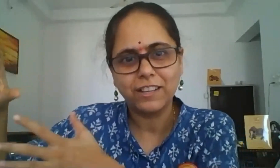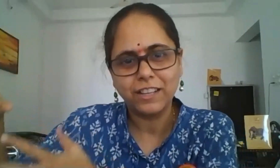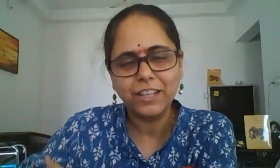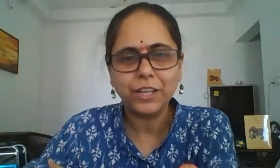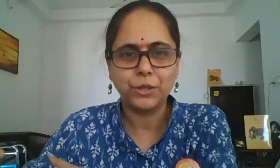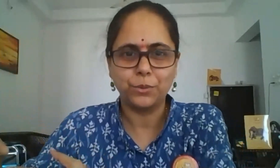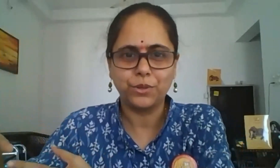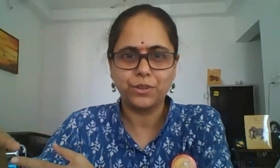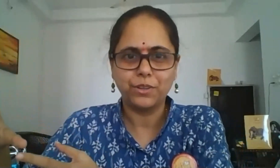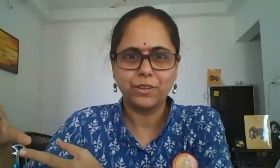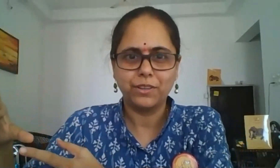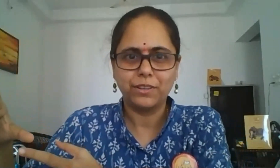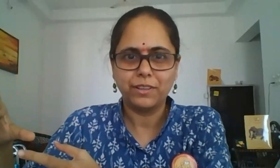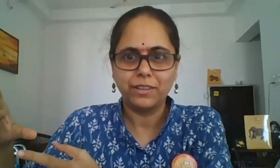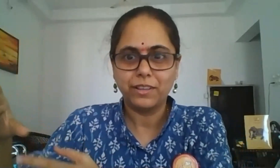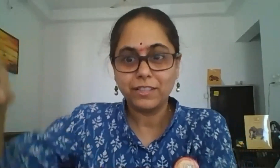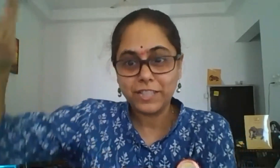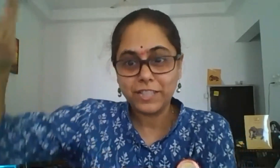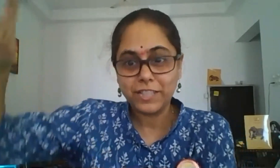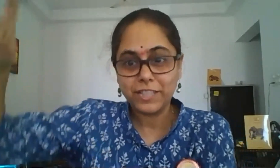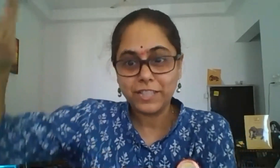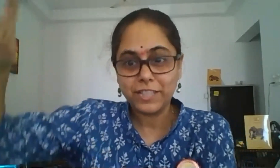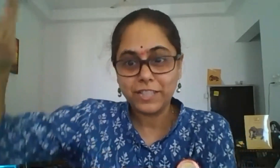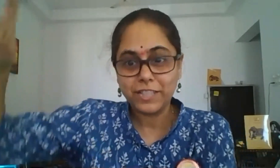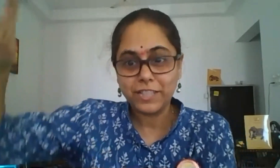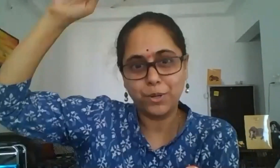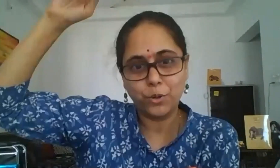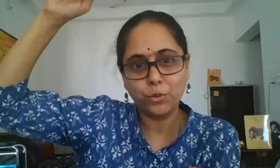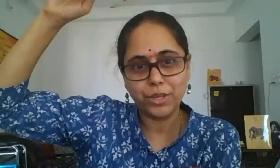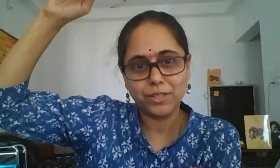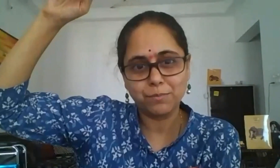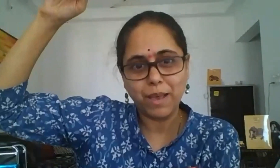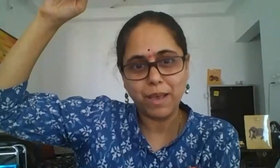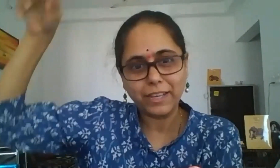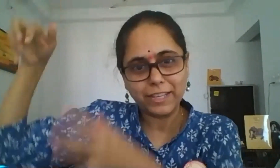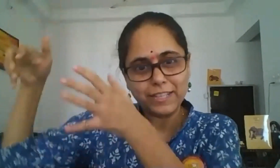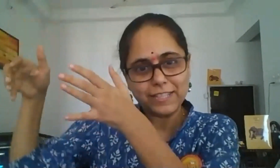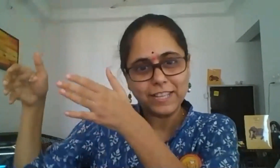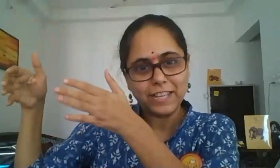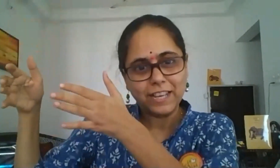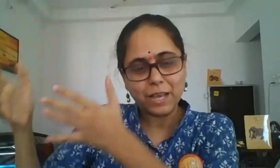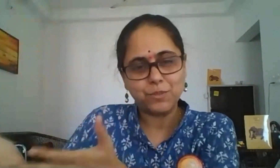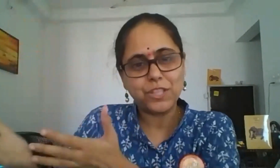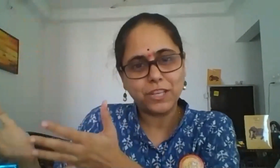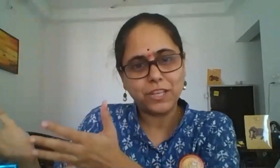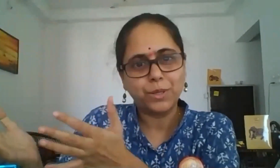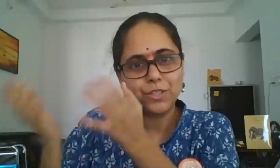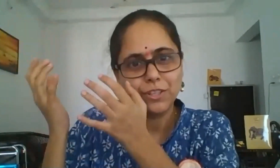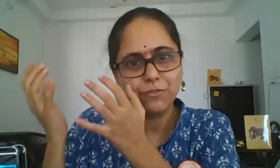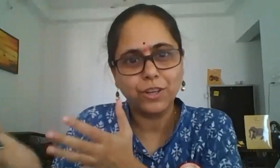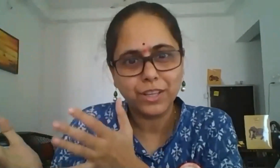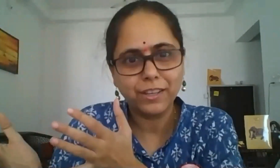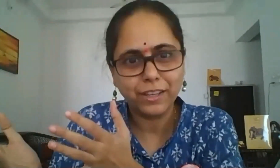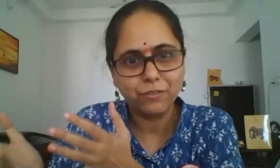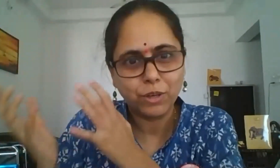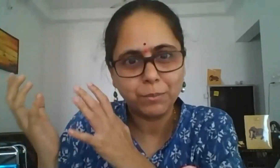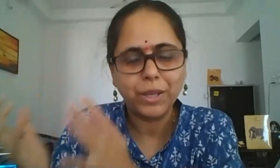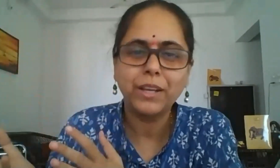in Intuit. A change that happened 2 years back is I'm seeing a person working in one big